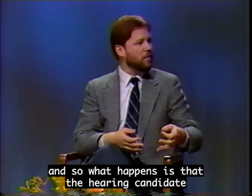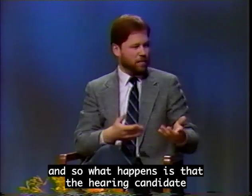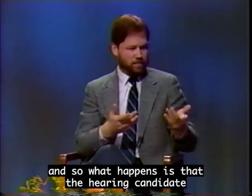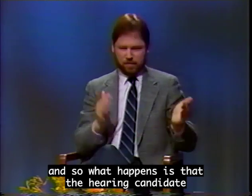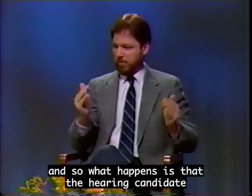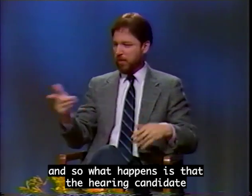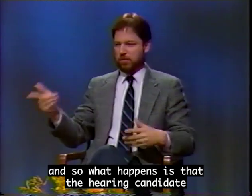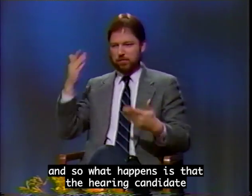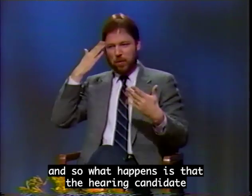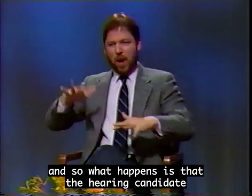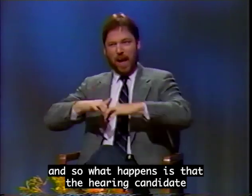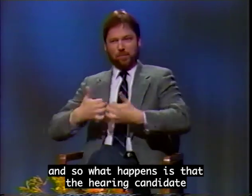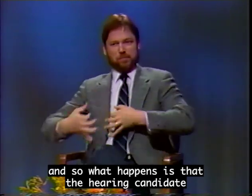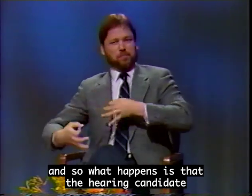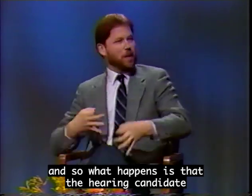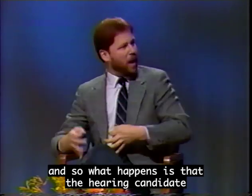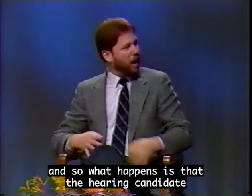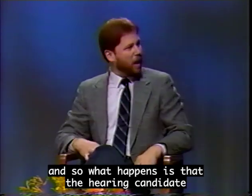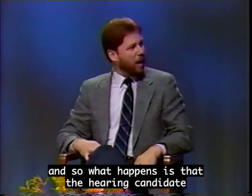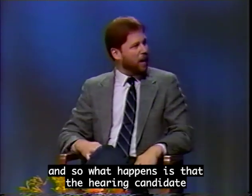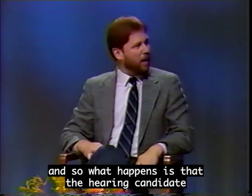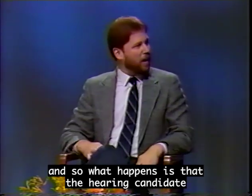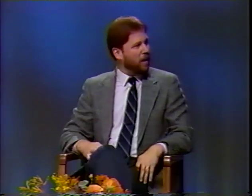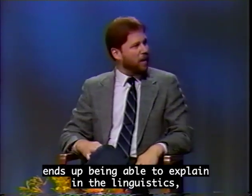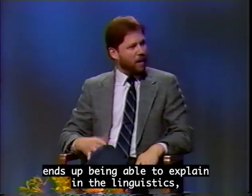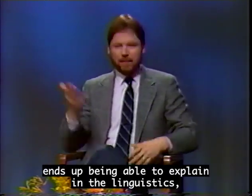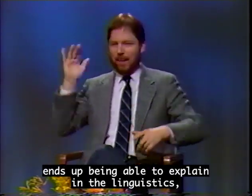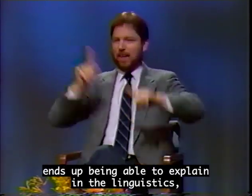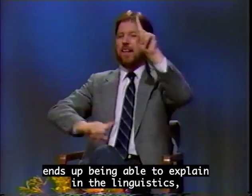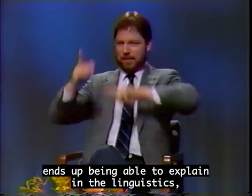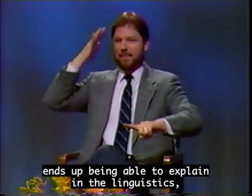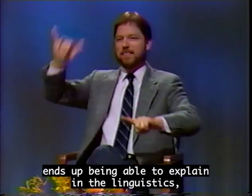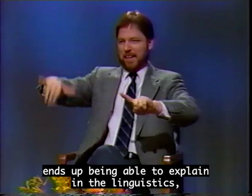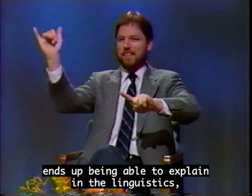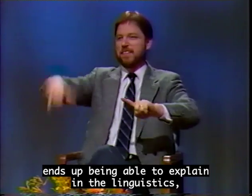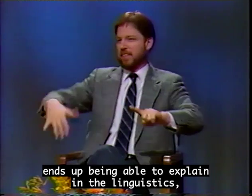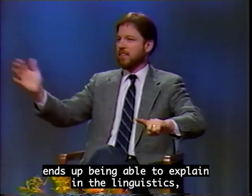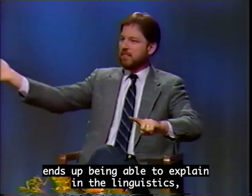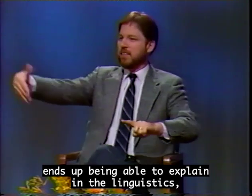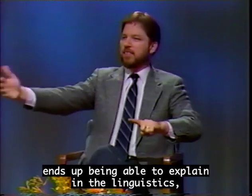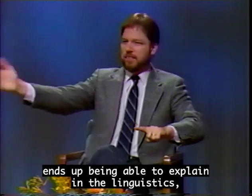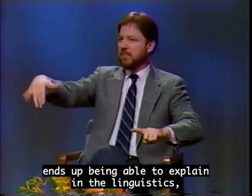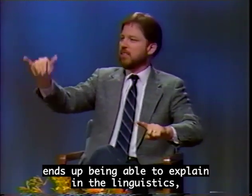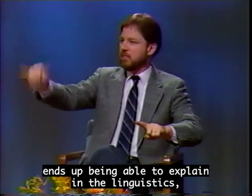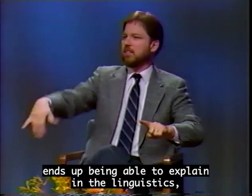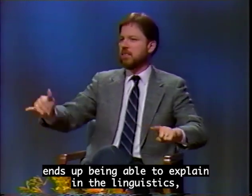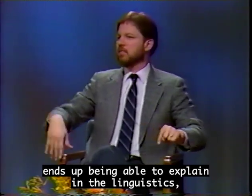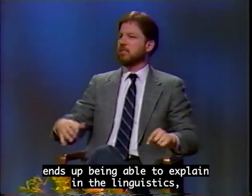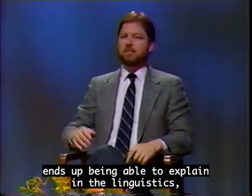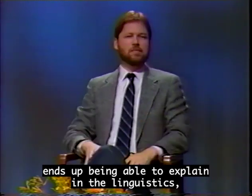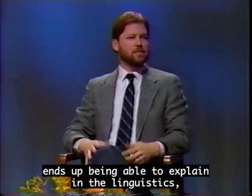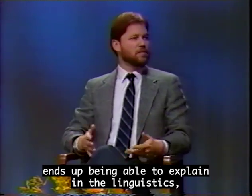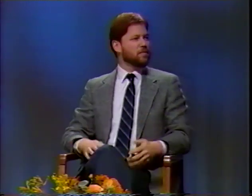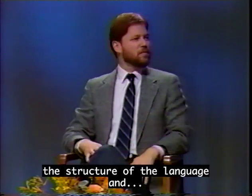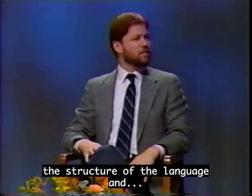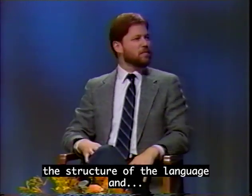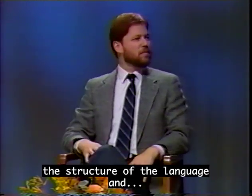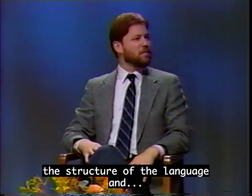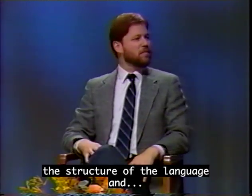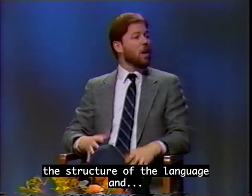that the hearing candidate ends up being able to explain in the linguistics the structure of